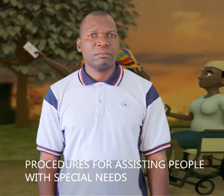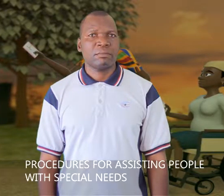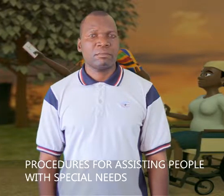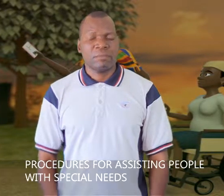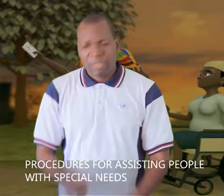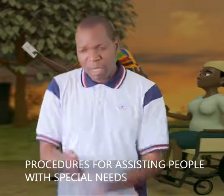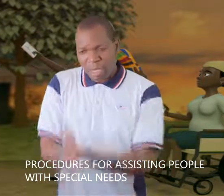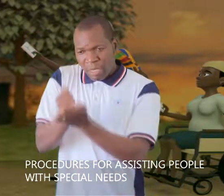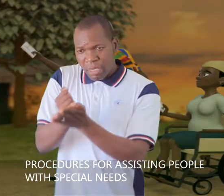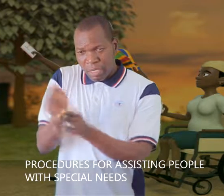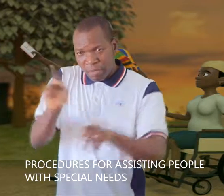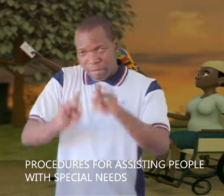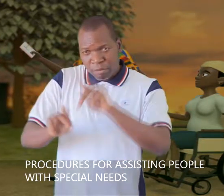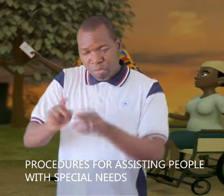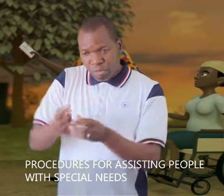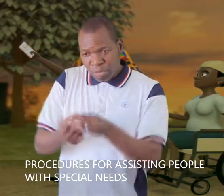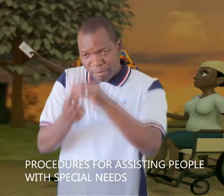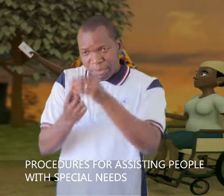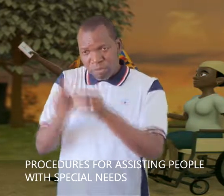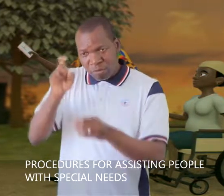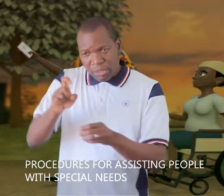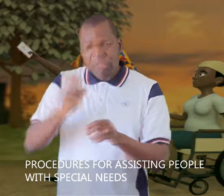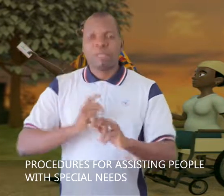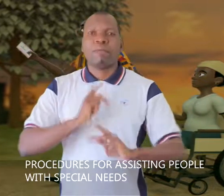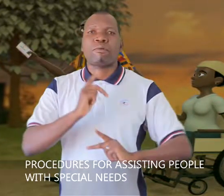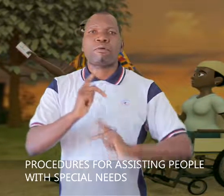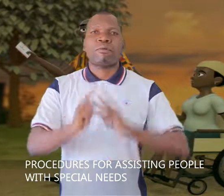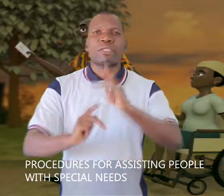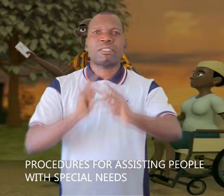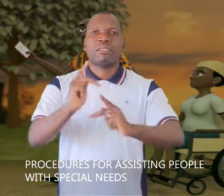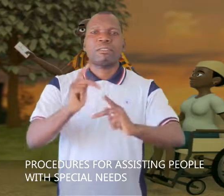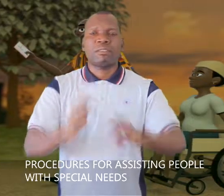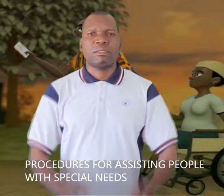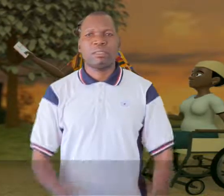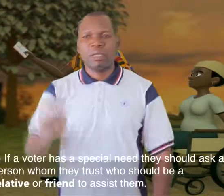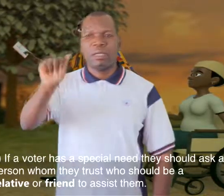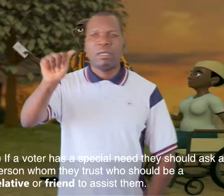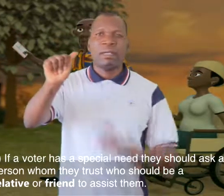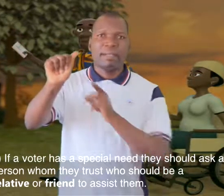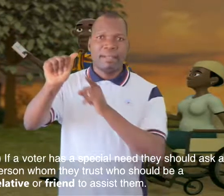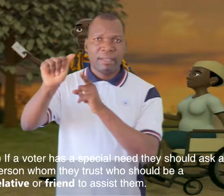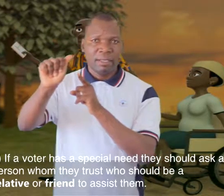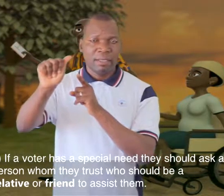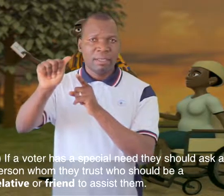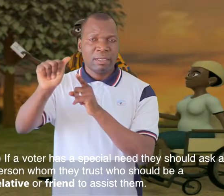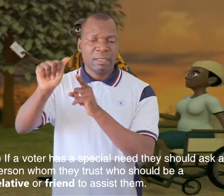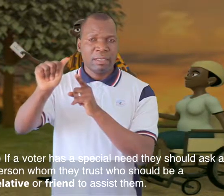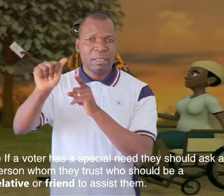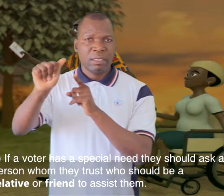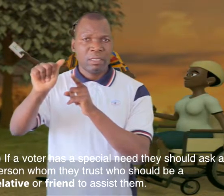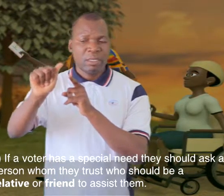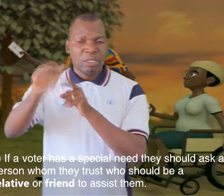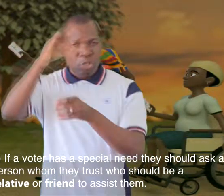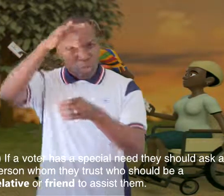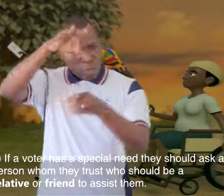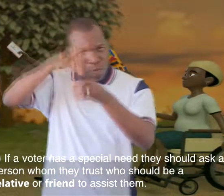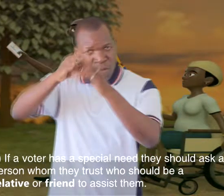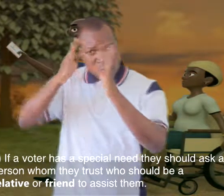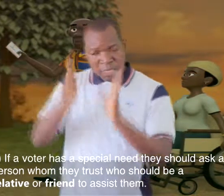Procedures for assisting people with special needs. A. If a voter has a special need, they